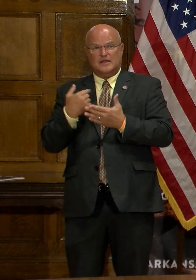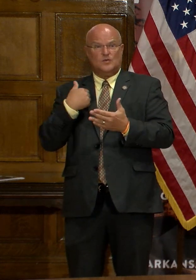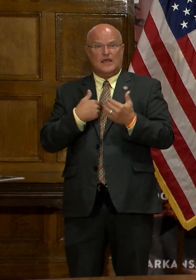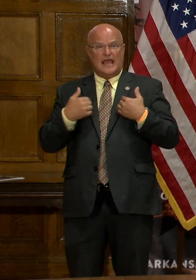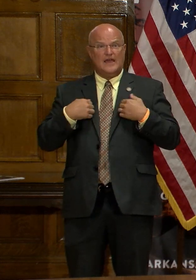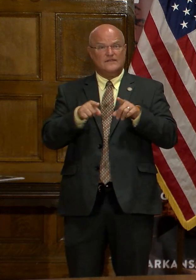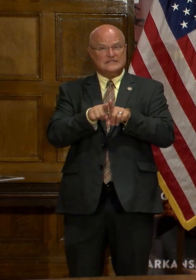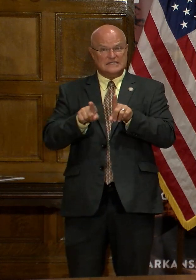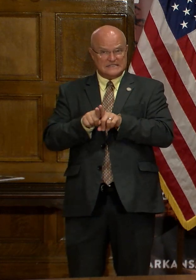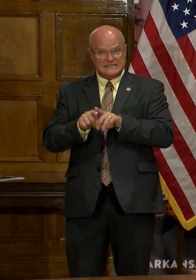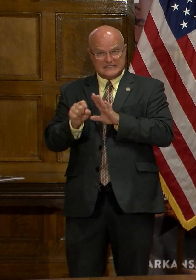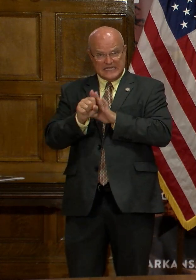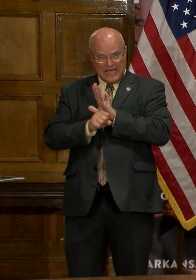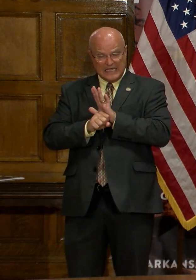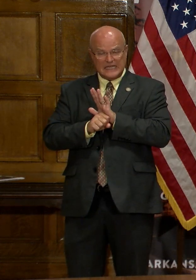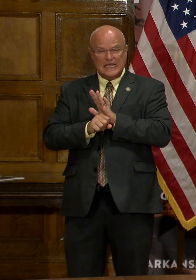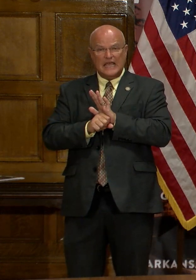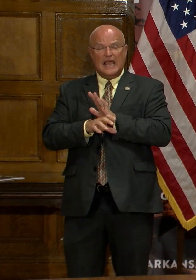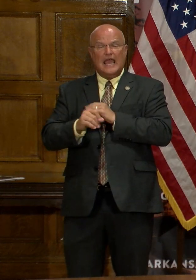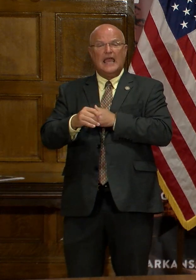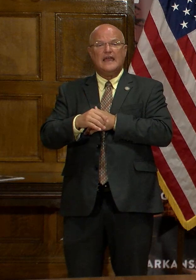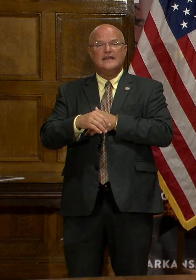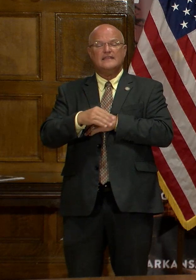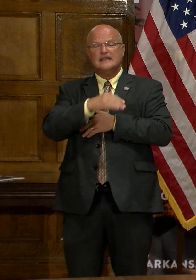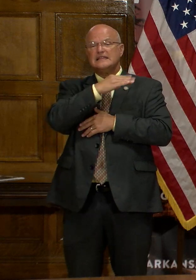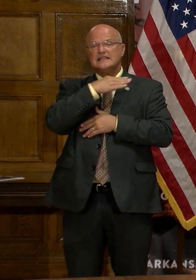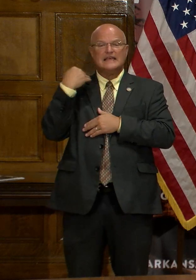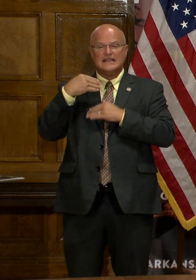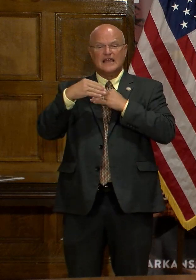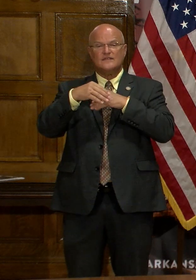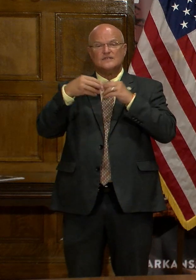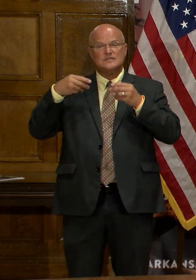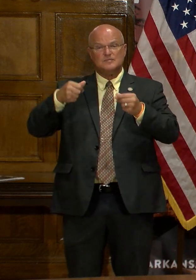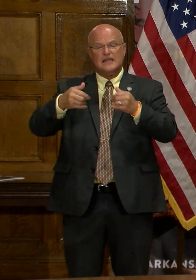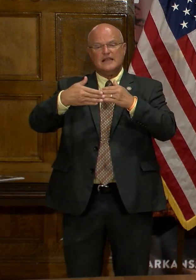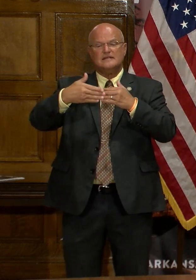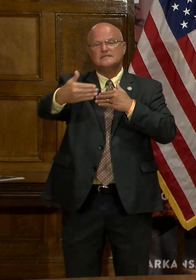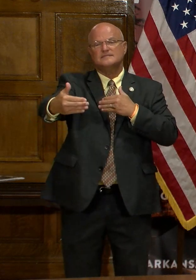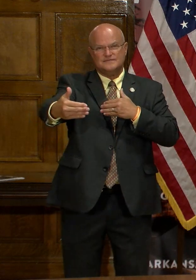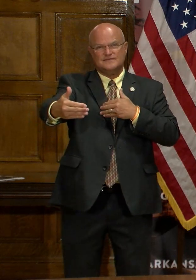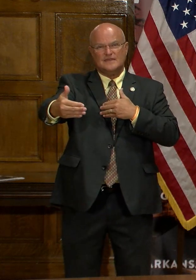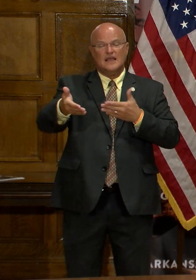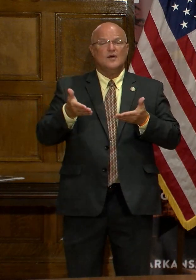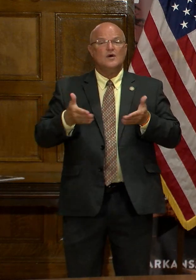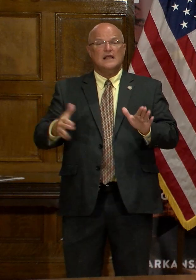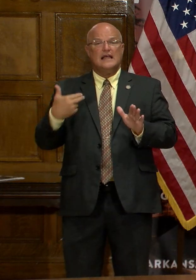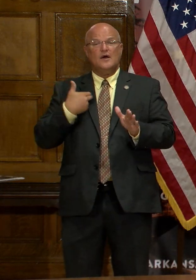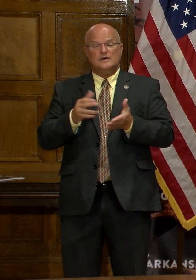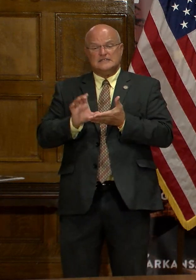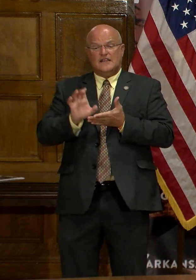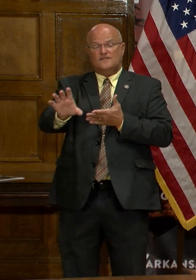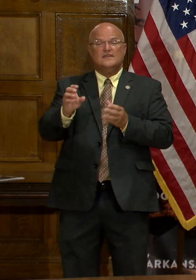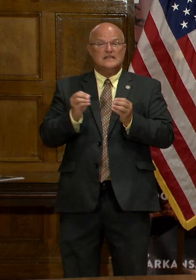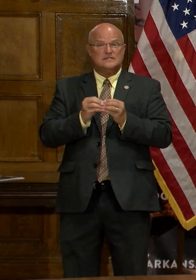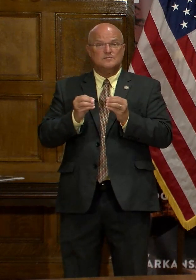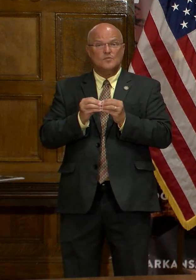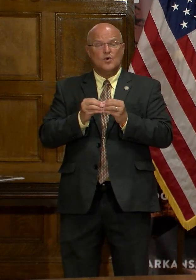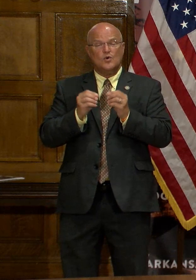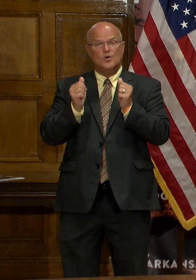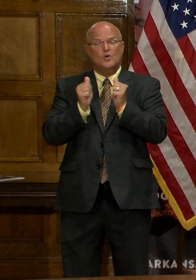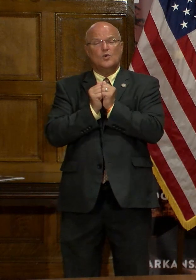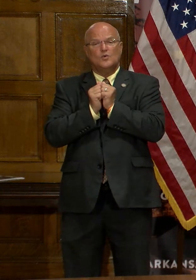state, and to extend the deadline for spending that money. That will allow us to invest more